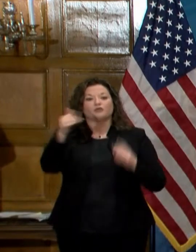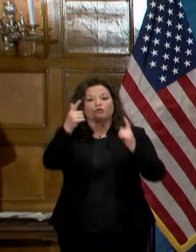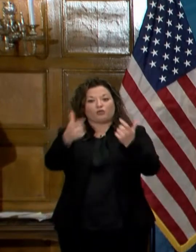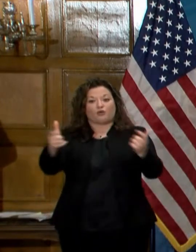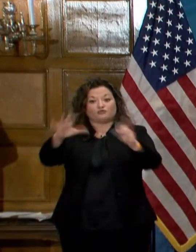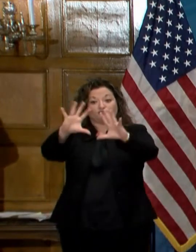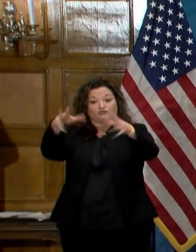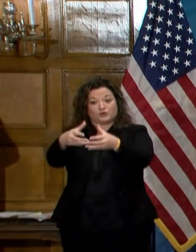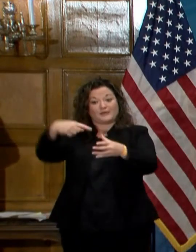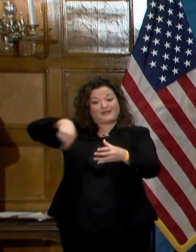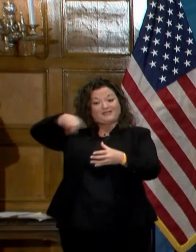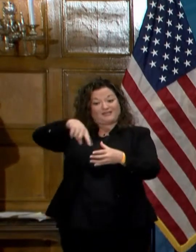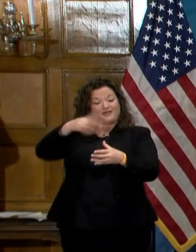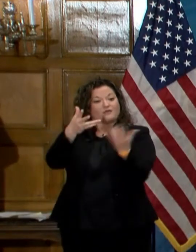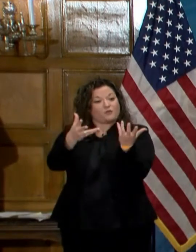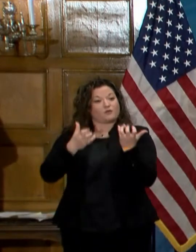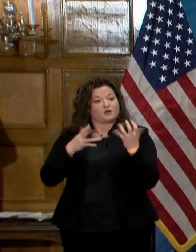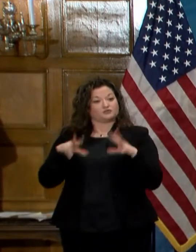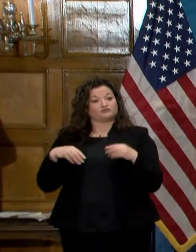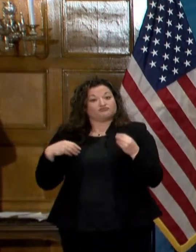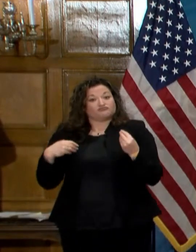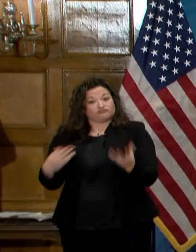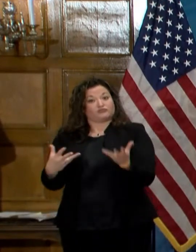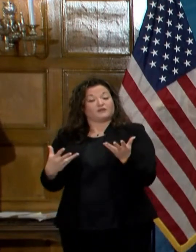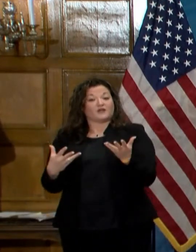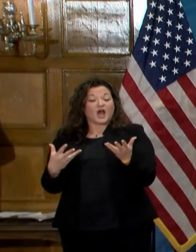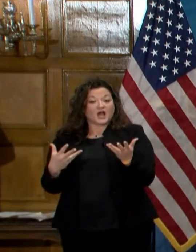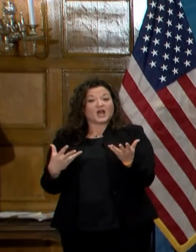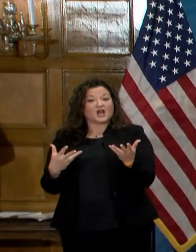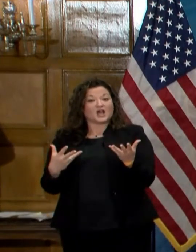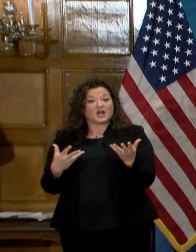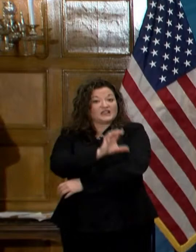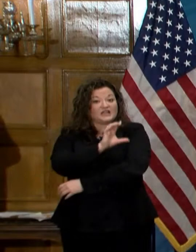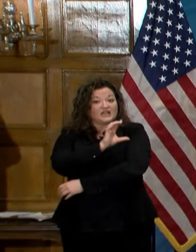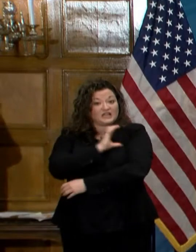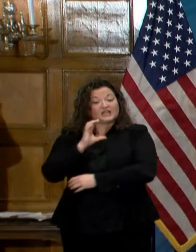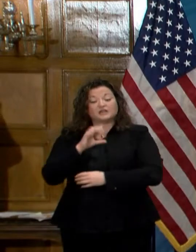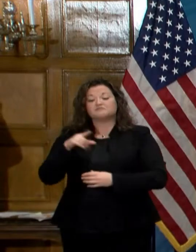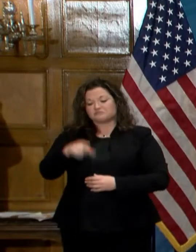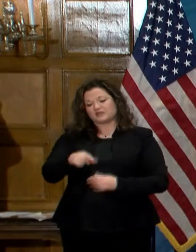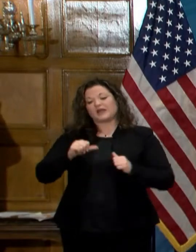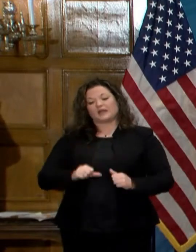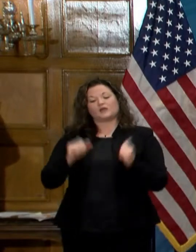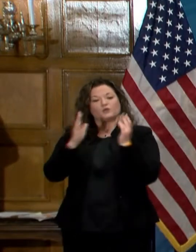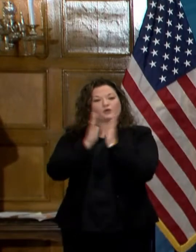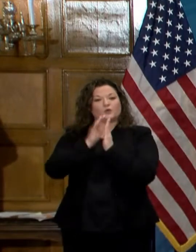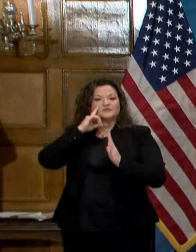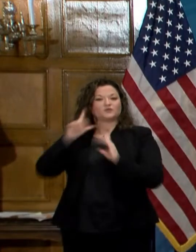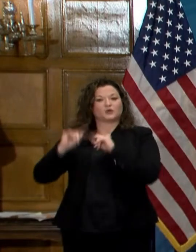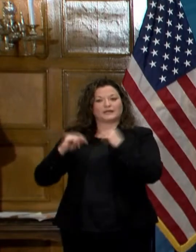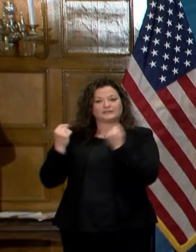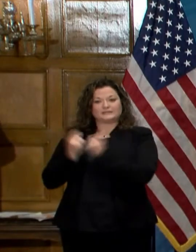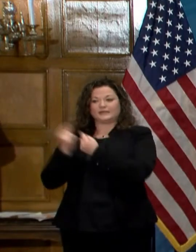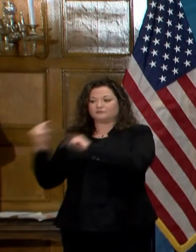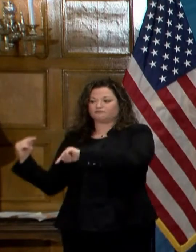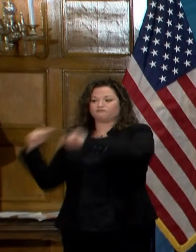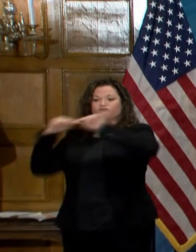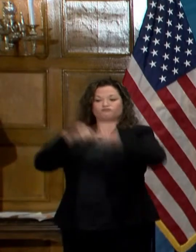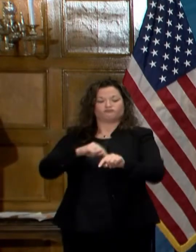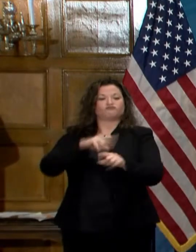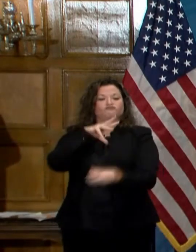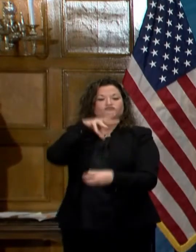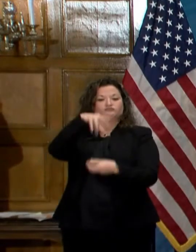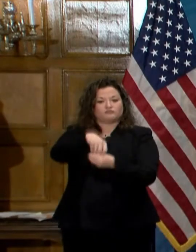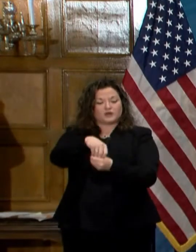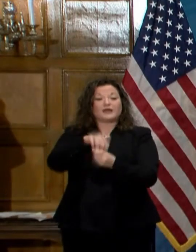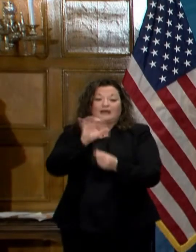to give a large vaccination clinic, the strike team, which is very much in line with